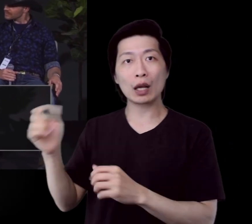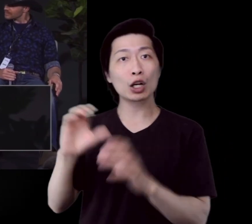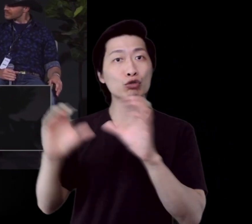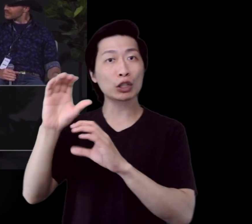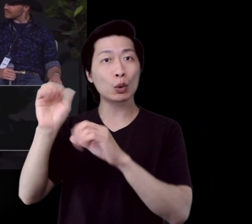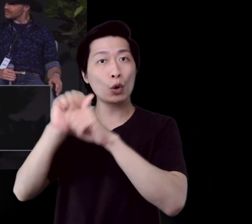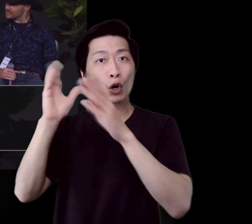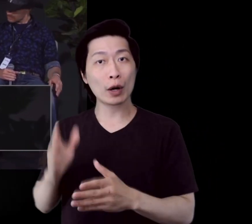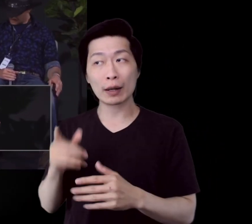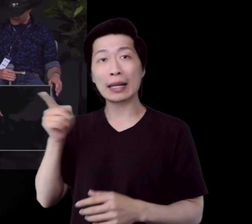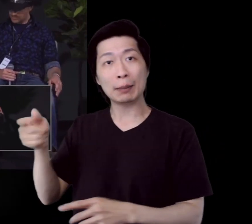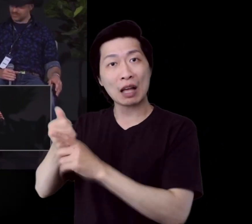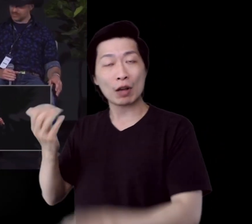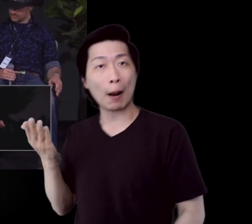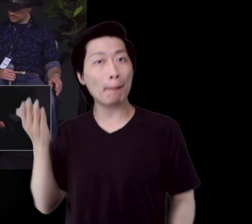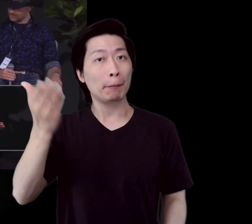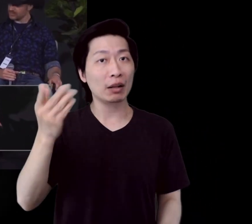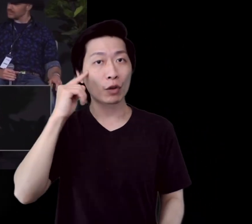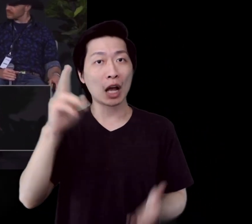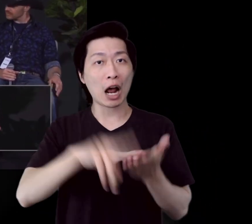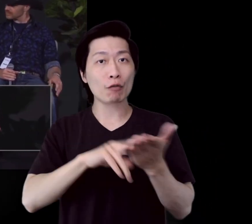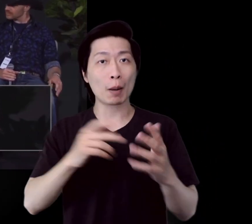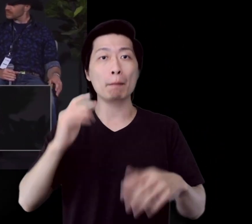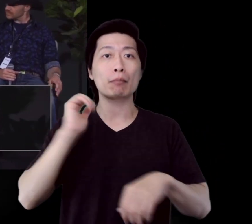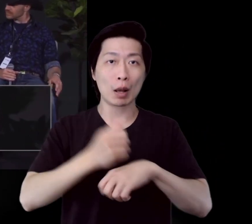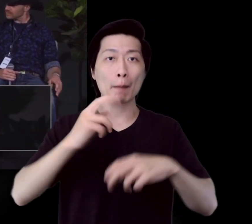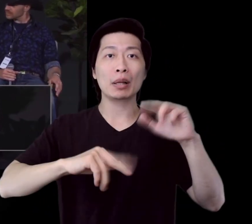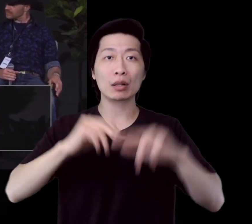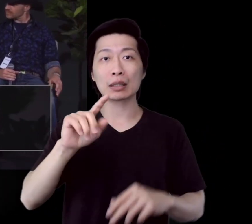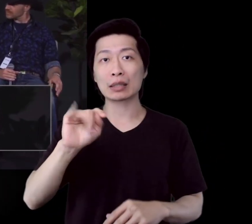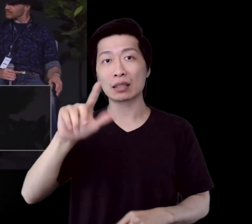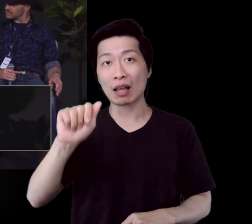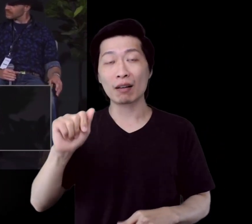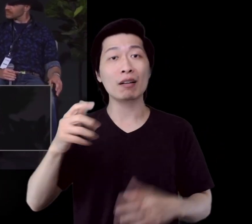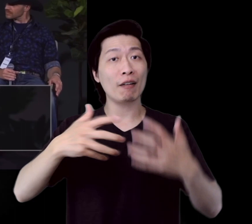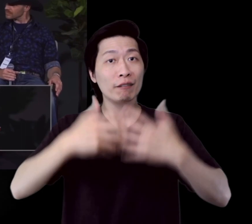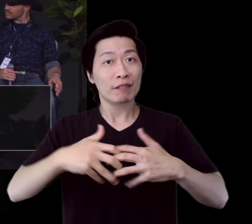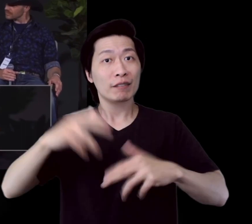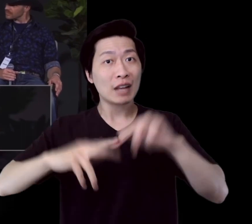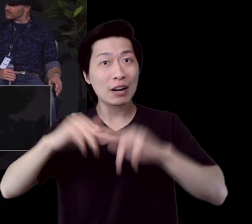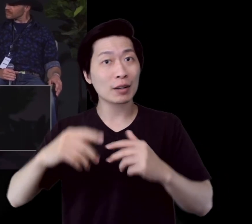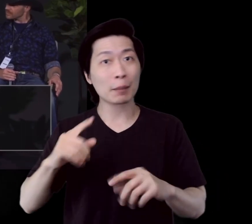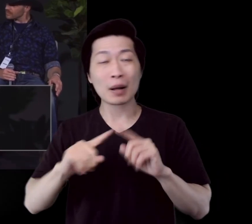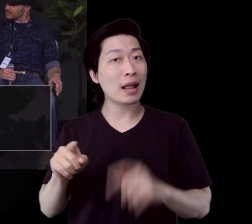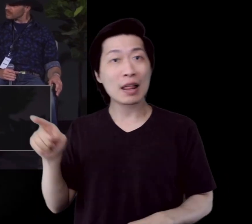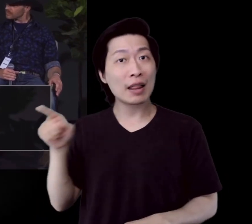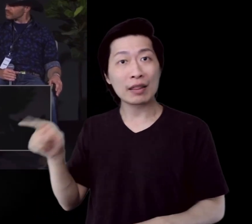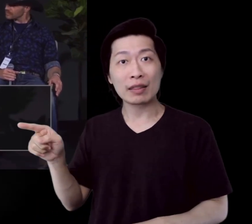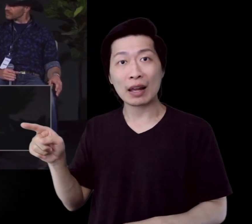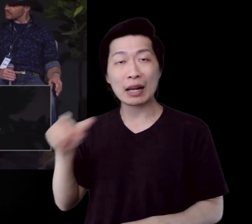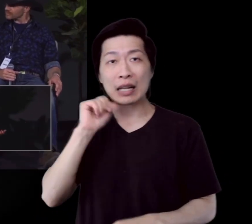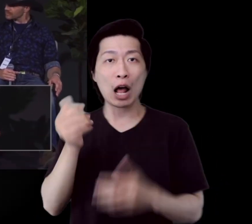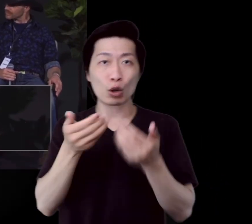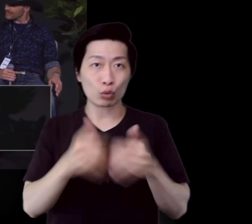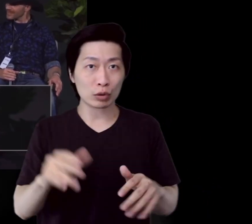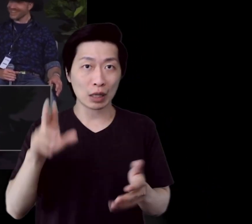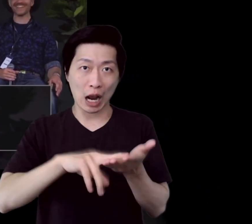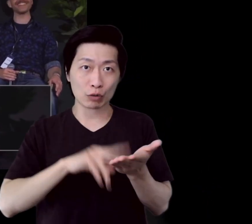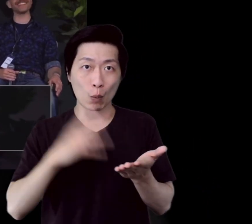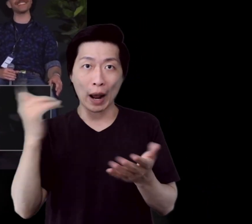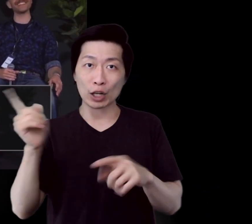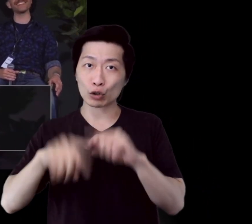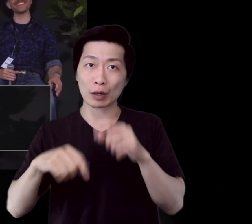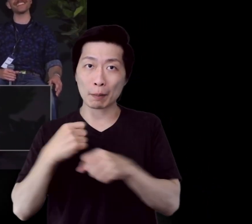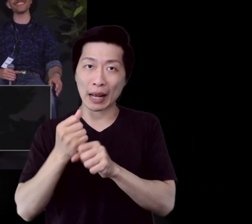made a bid on the contract to build the Texas factory. But as he said, they did not lose the contract because they could not make it